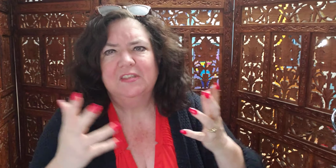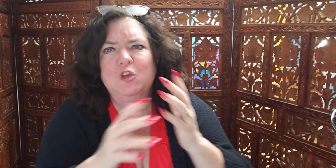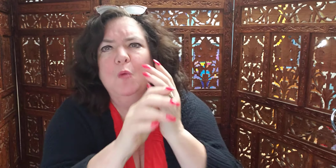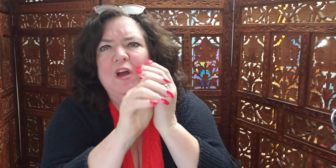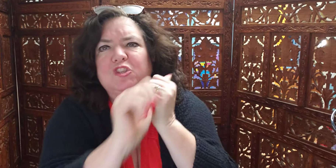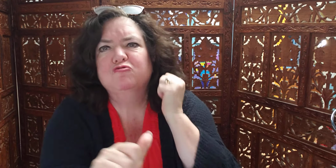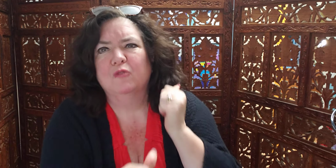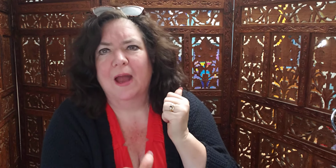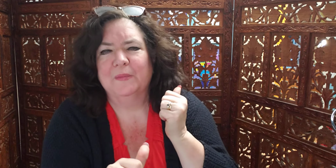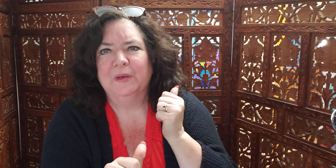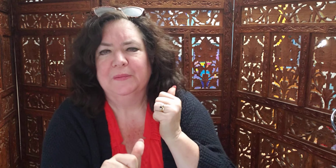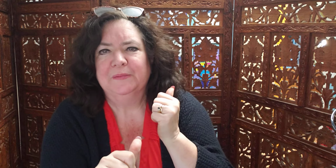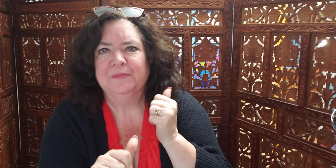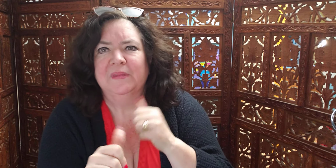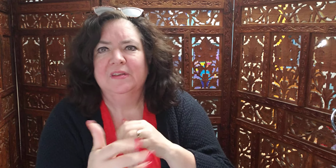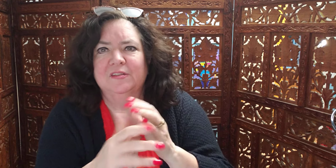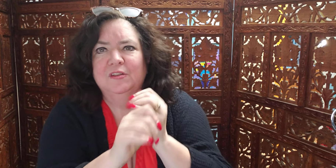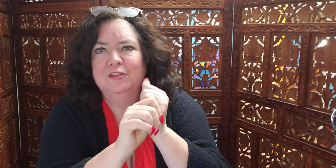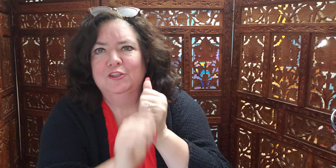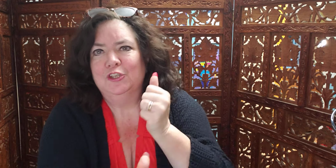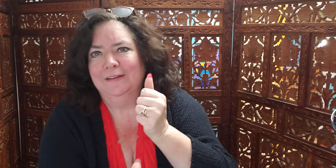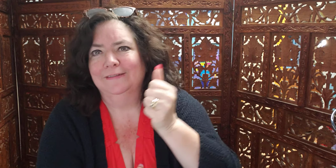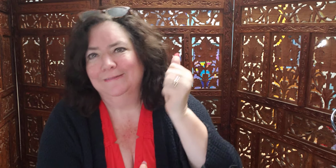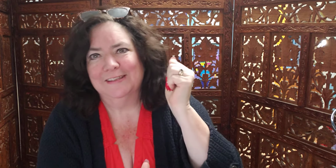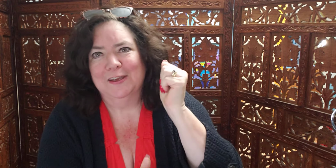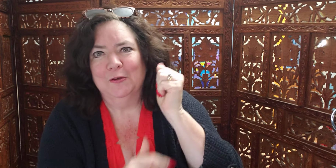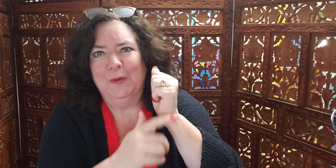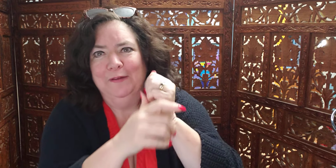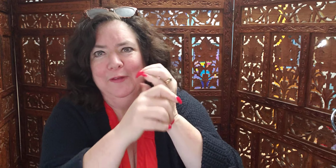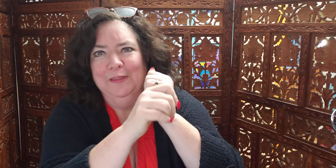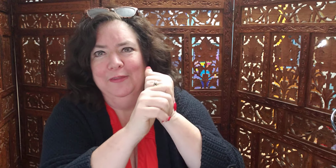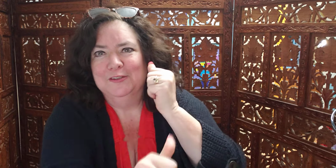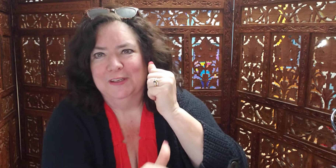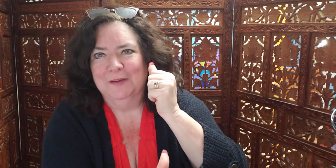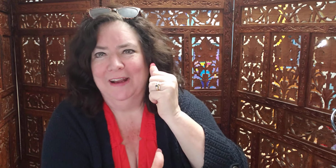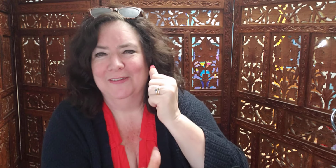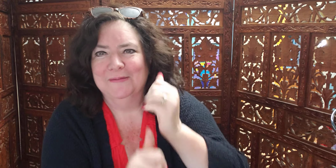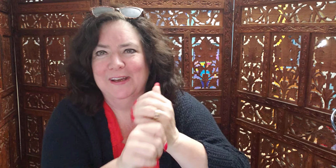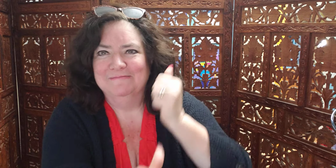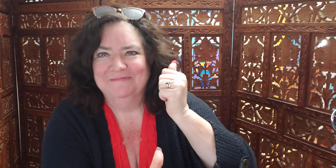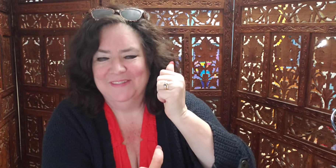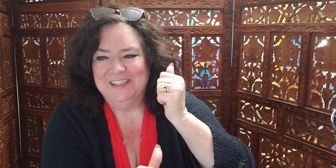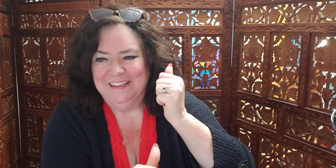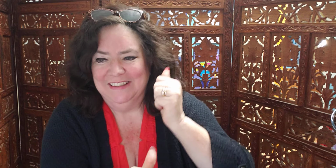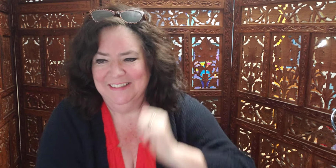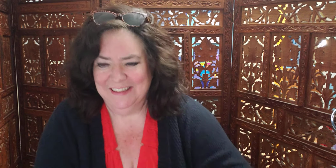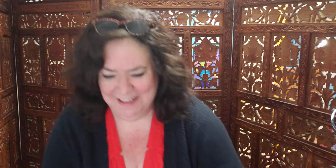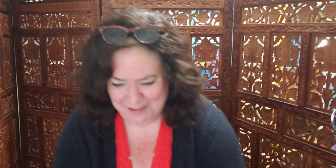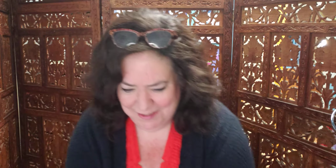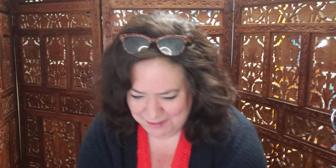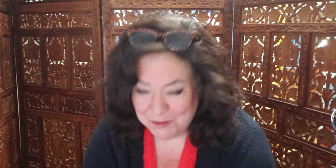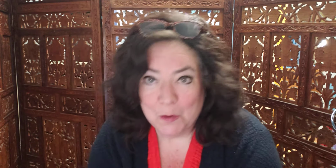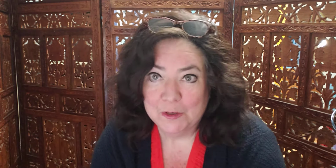So much crap. So this is shit. It's like your butt with the shit coming out the bottom. Shit. So much